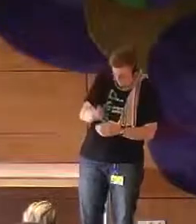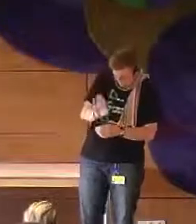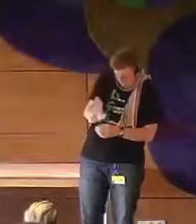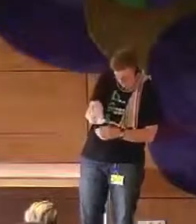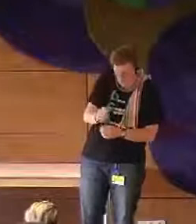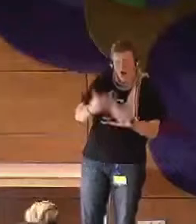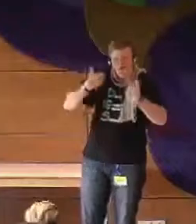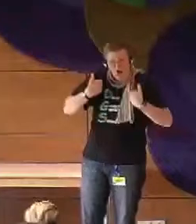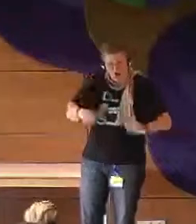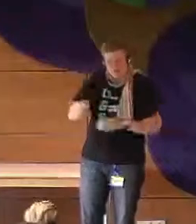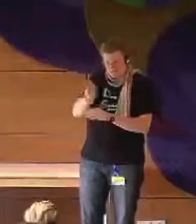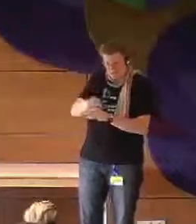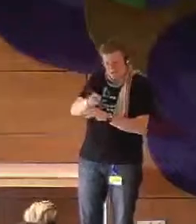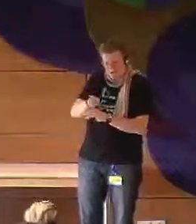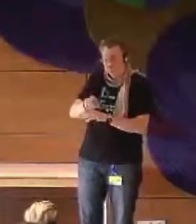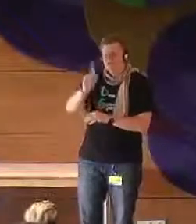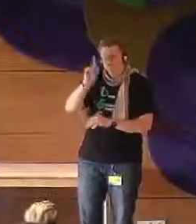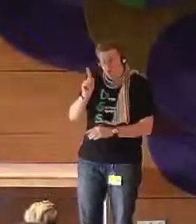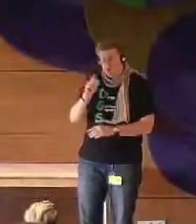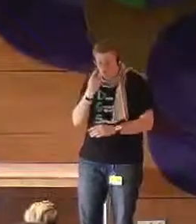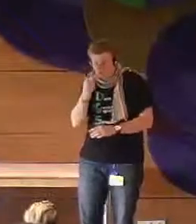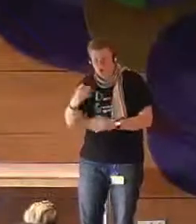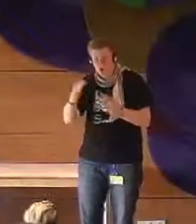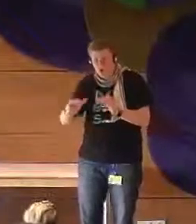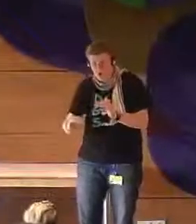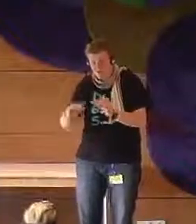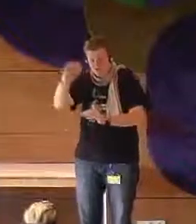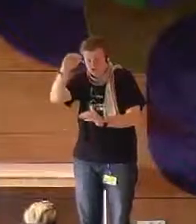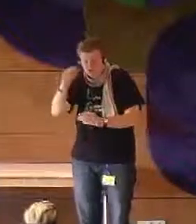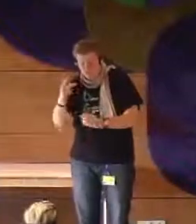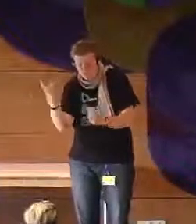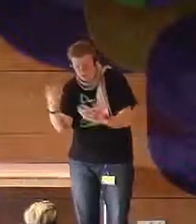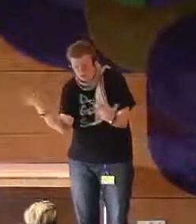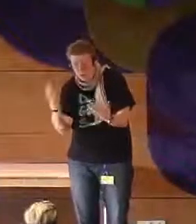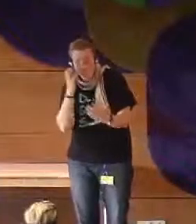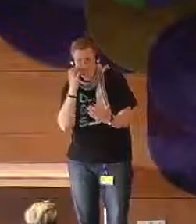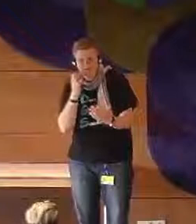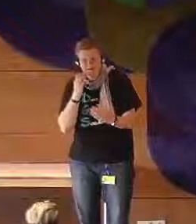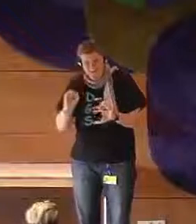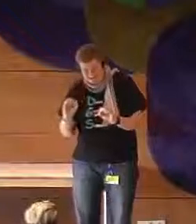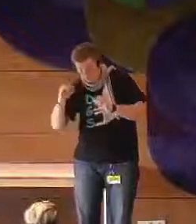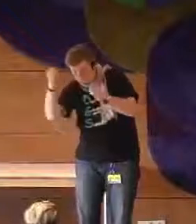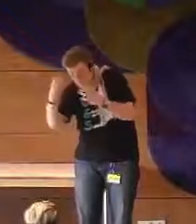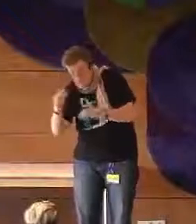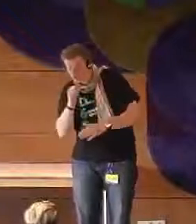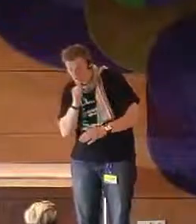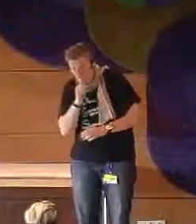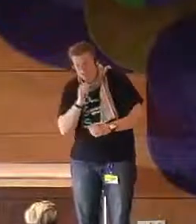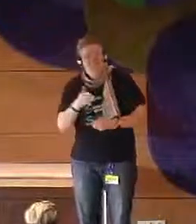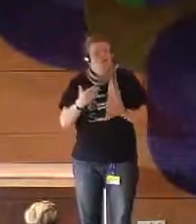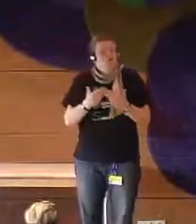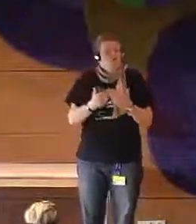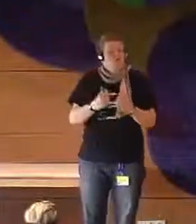And we've already said there's no absolute ideal for everybody. So I've got some patients who